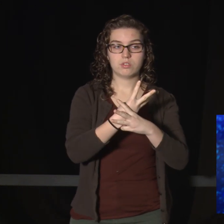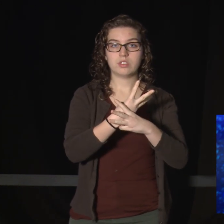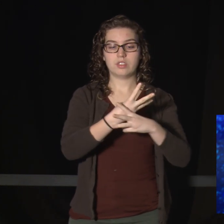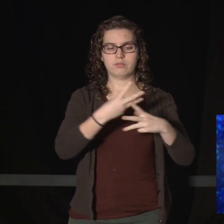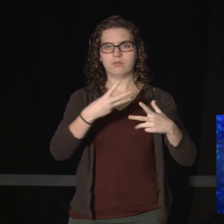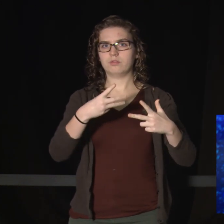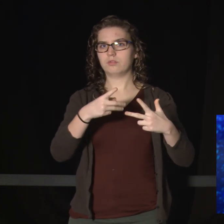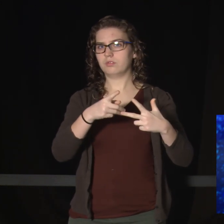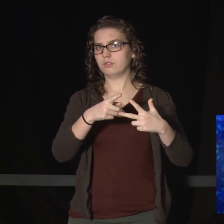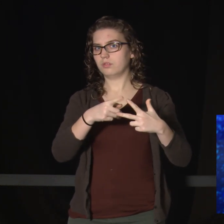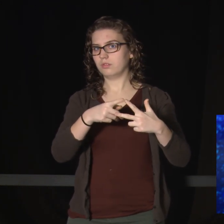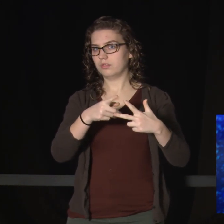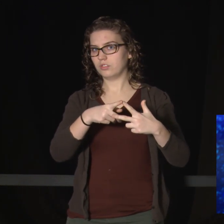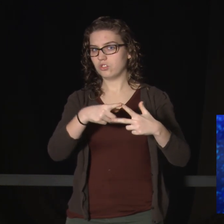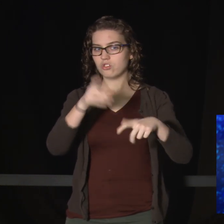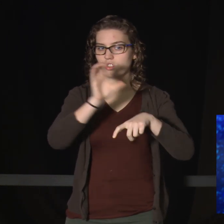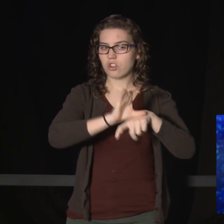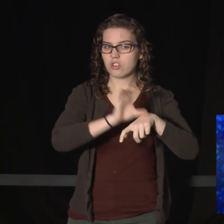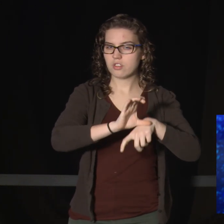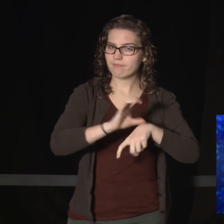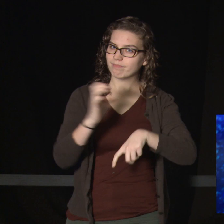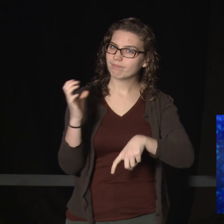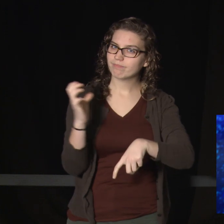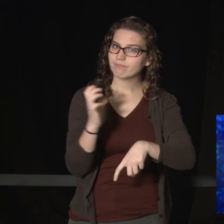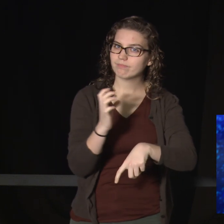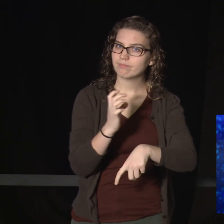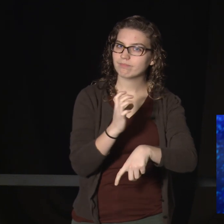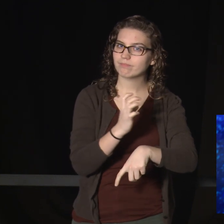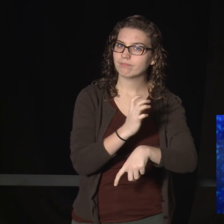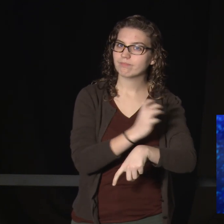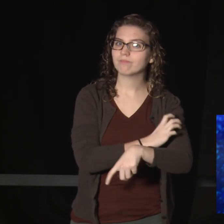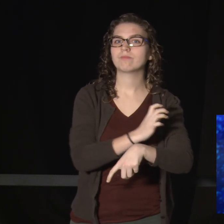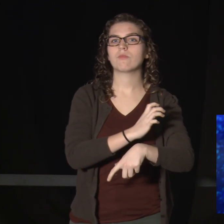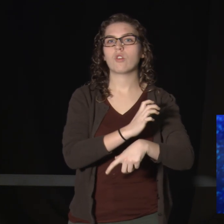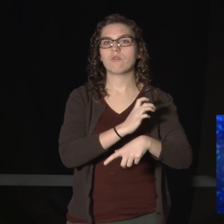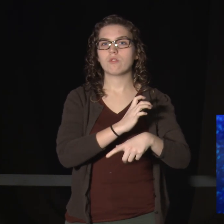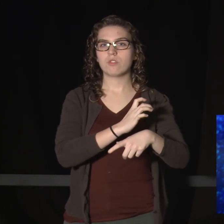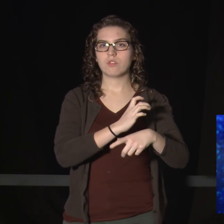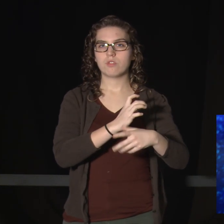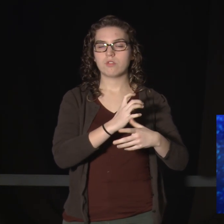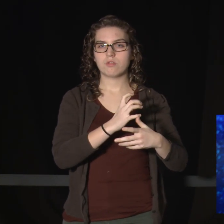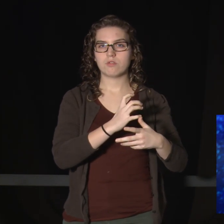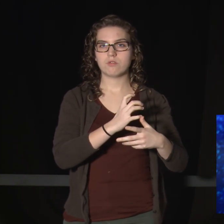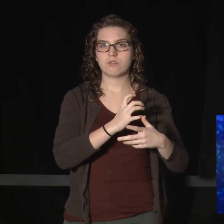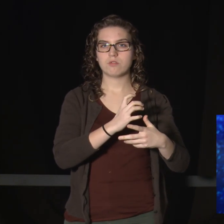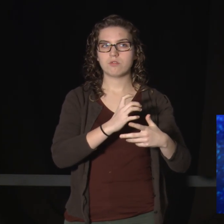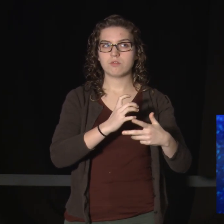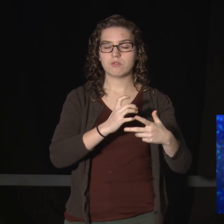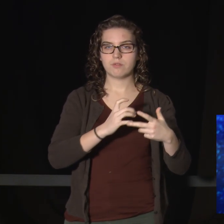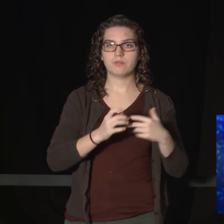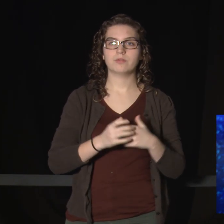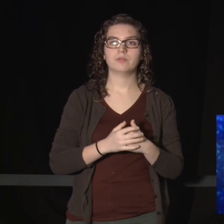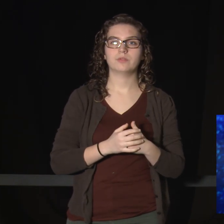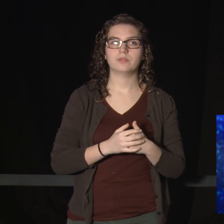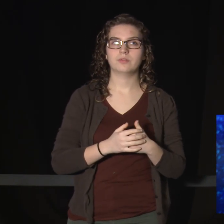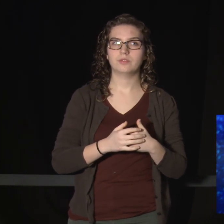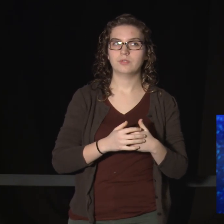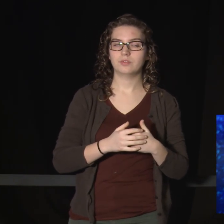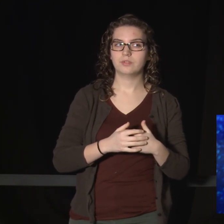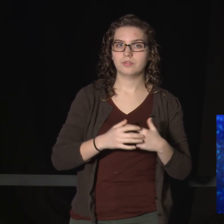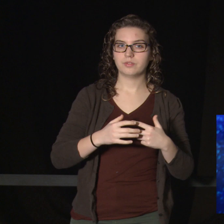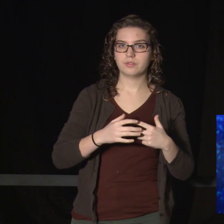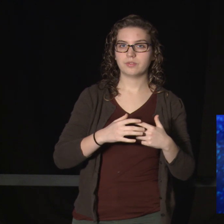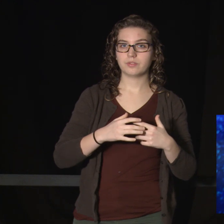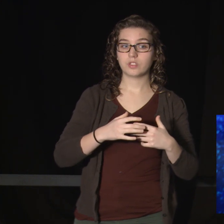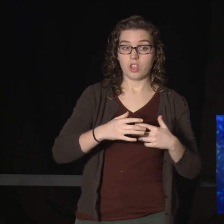impugned, not only by the world, but also by the uttermost strength of all hell. One, that Christ will